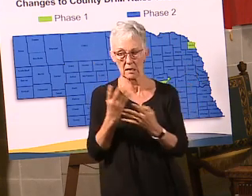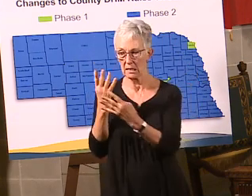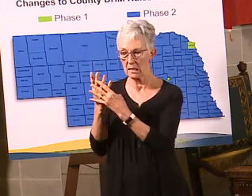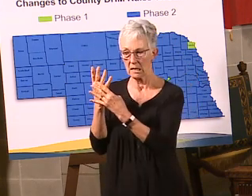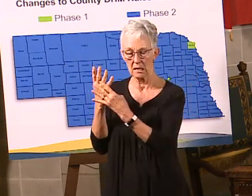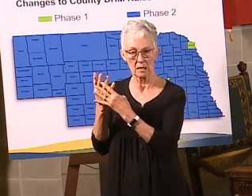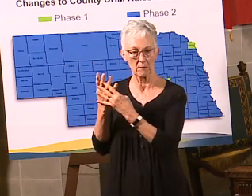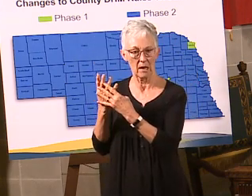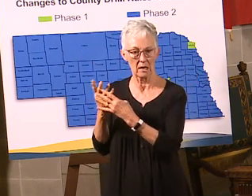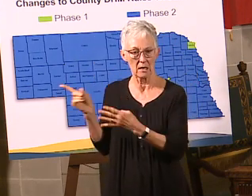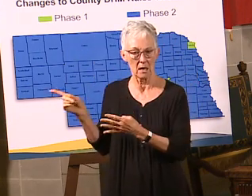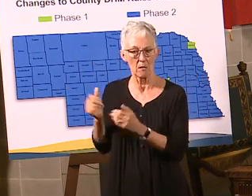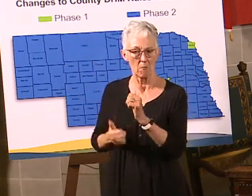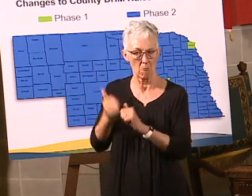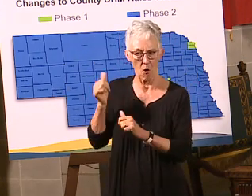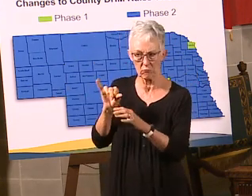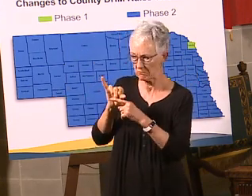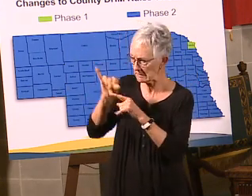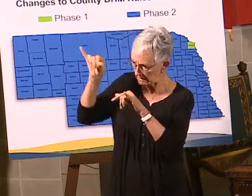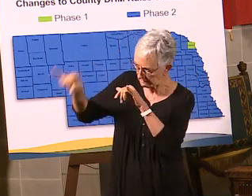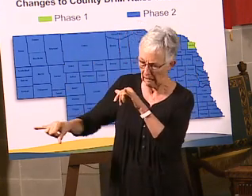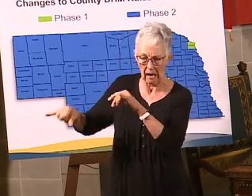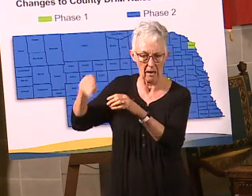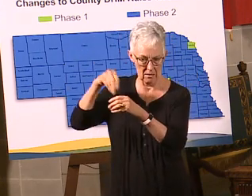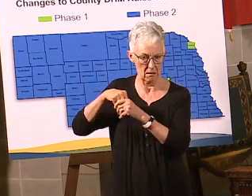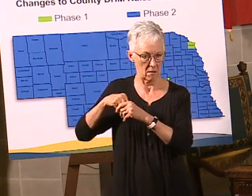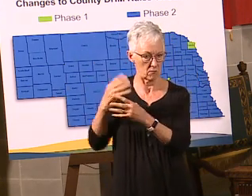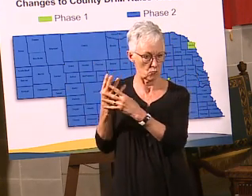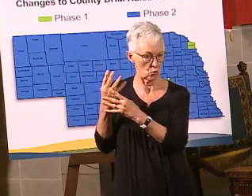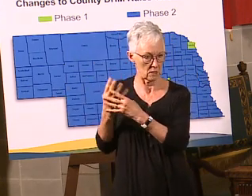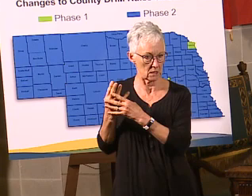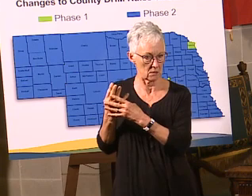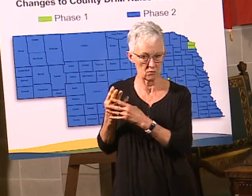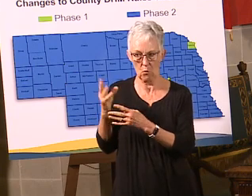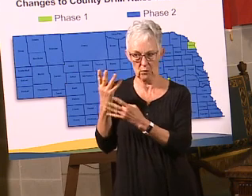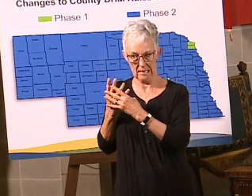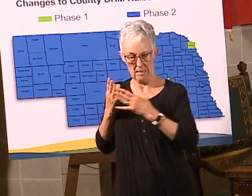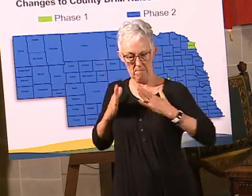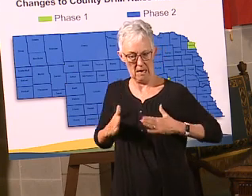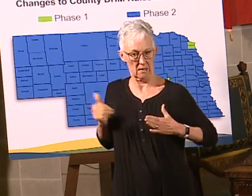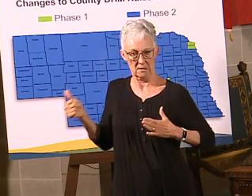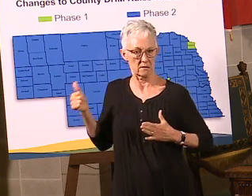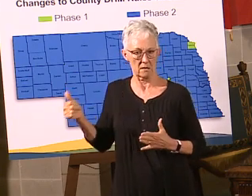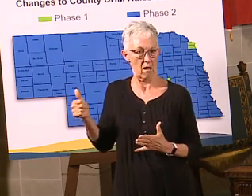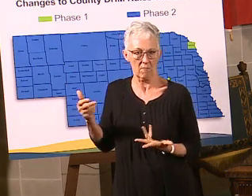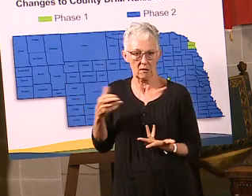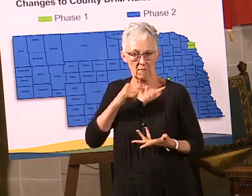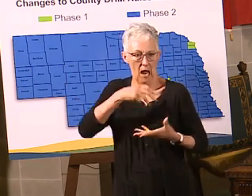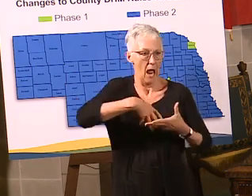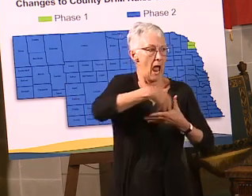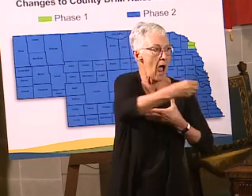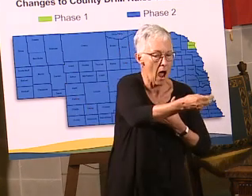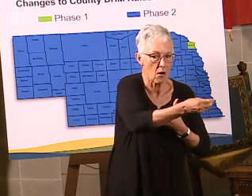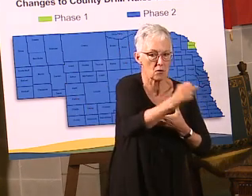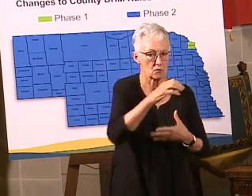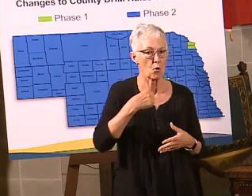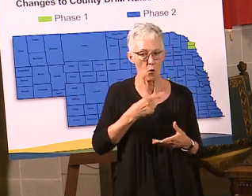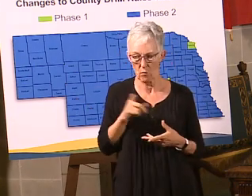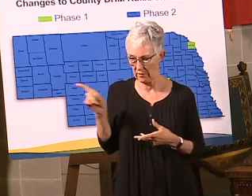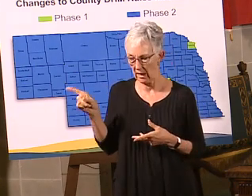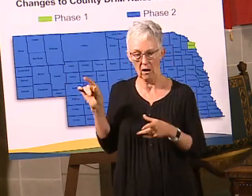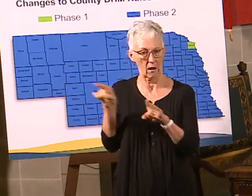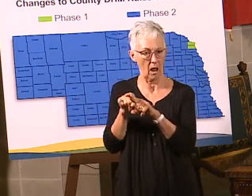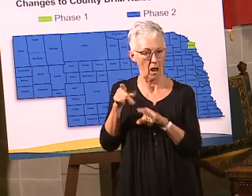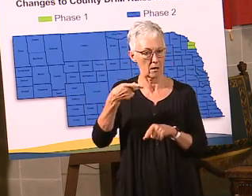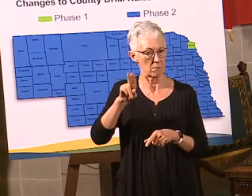the community corrections and so forth, but by and large, the inmates are not going anywhere. So we treat them just like the rest of the regular public, that if they present